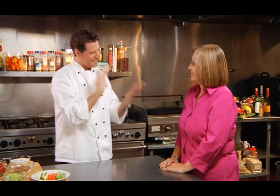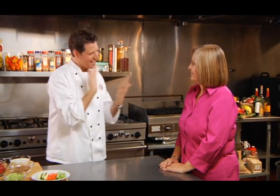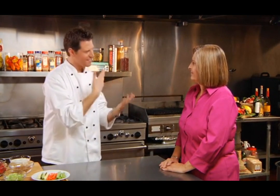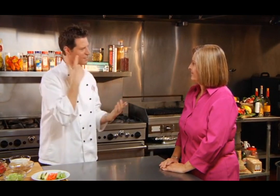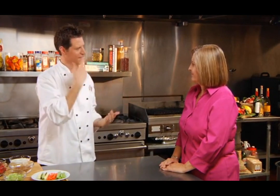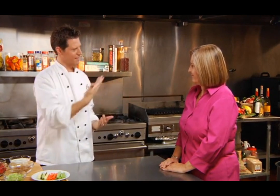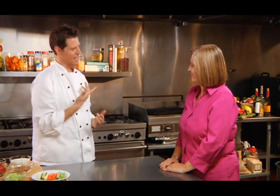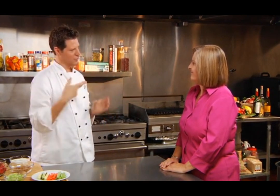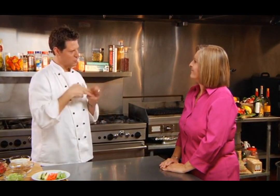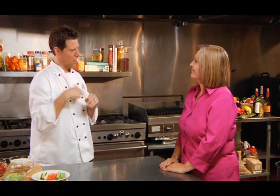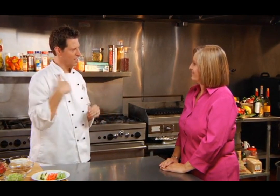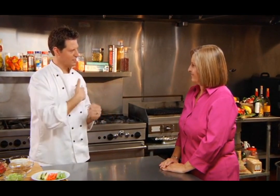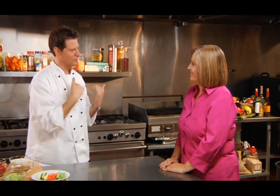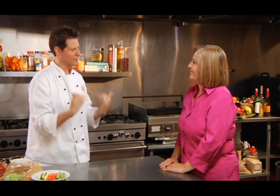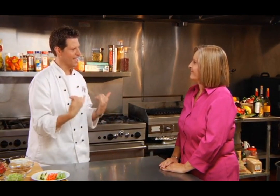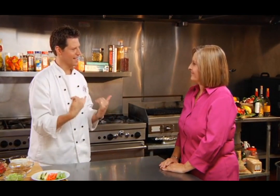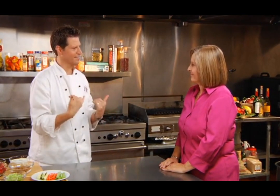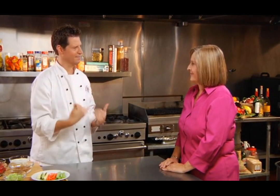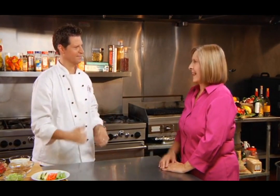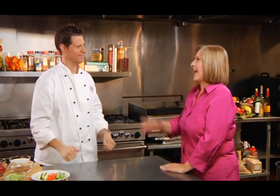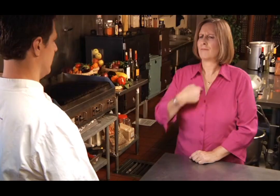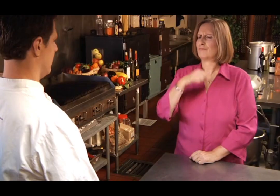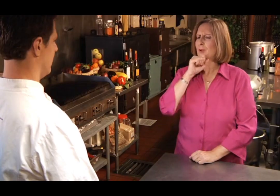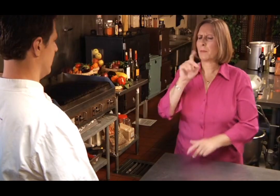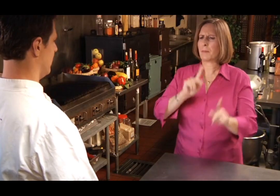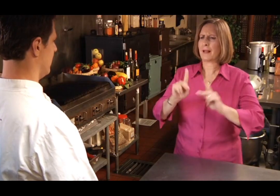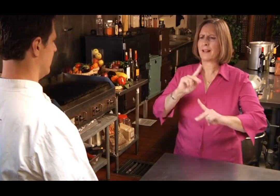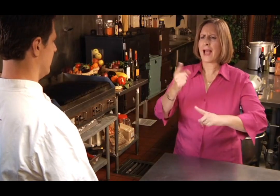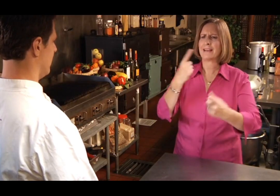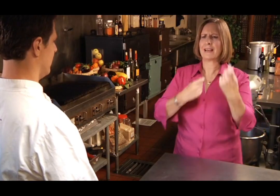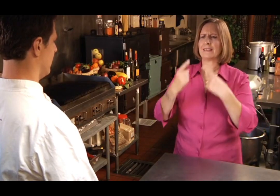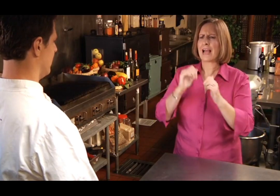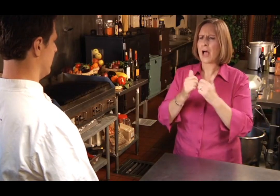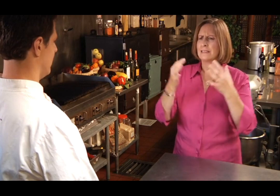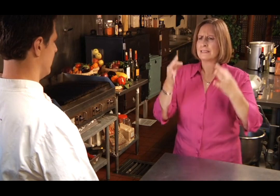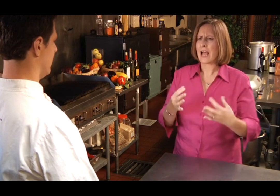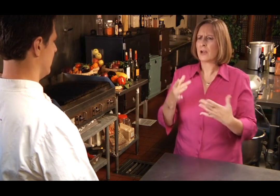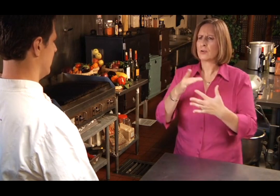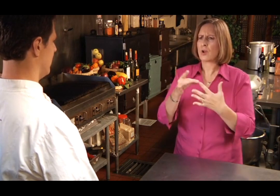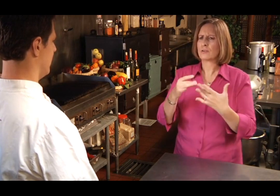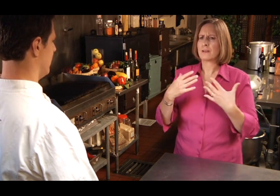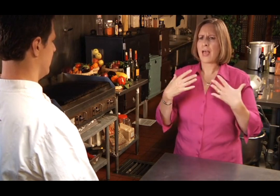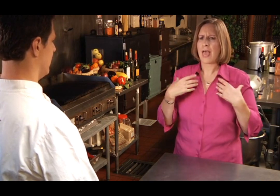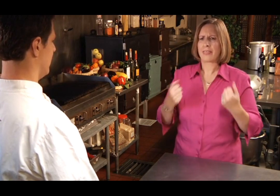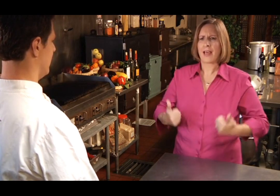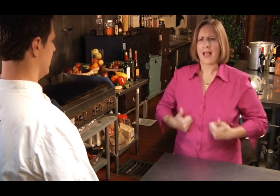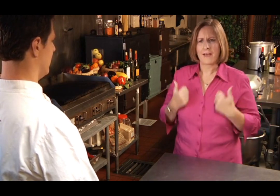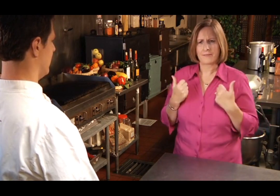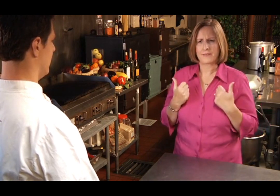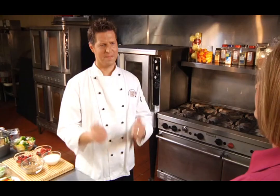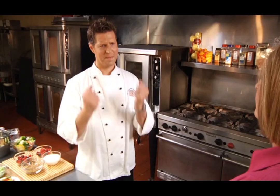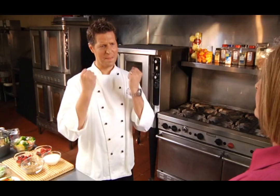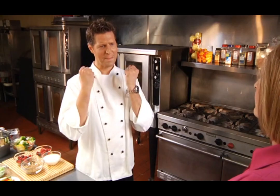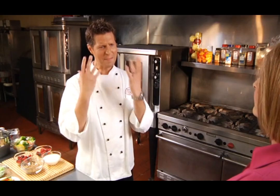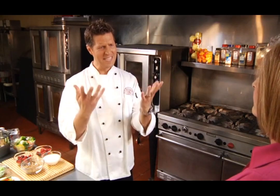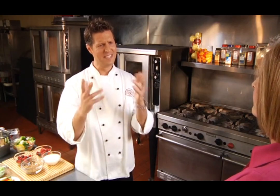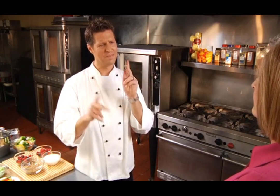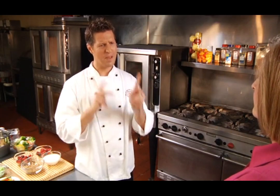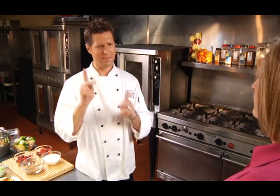Thank you for joining us, Patty. I am happy when people ask me how they can make healthy lifestyle choices. Everyone